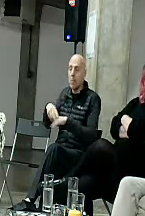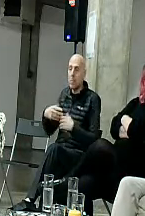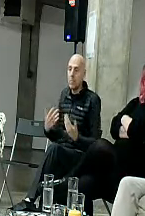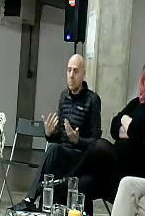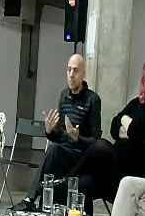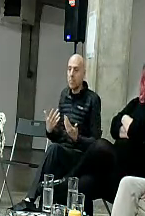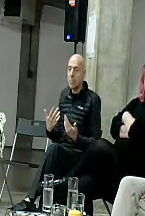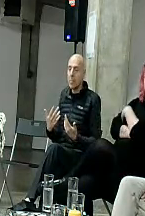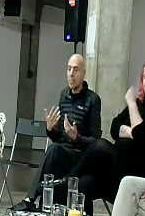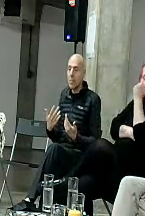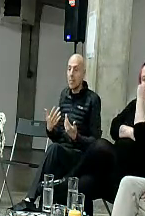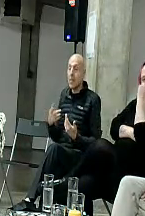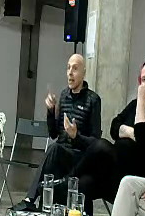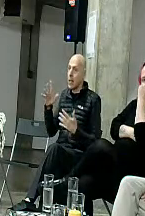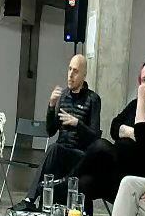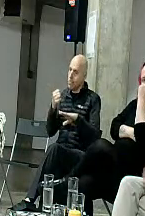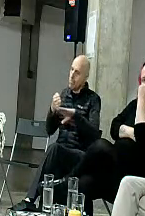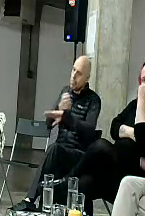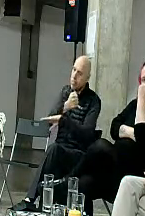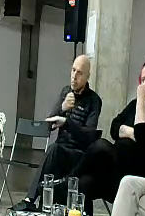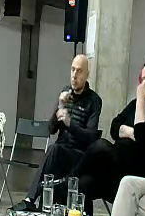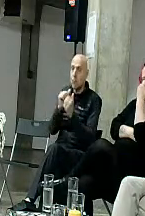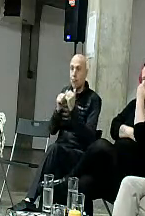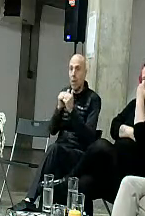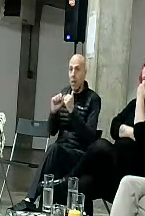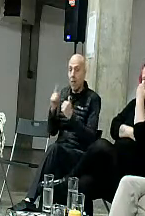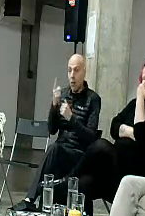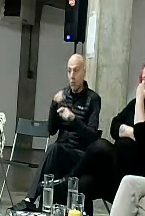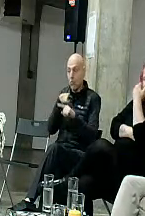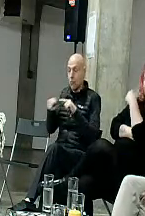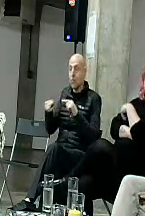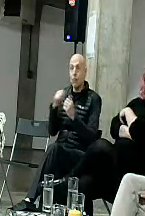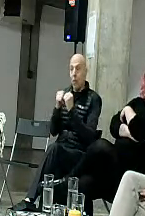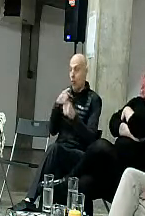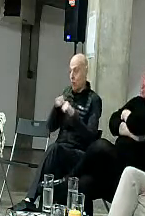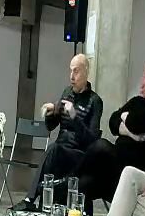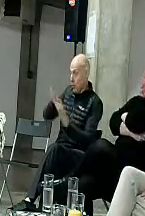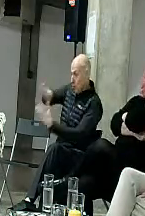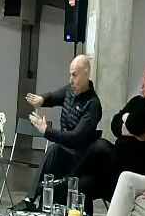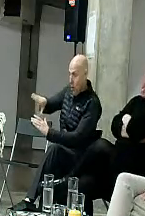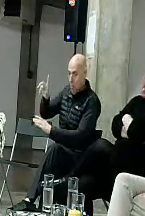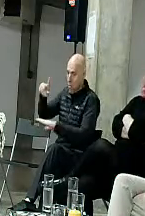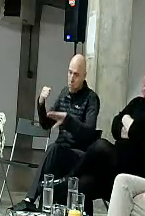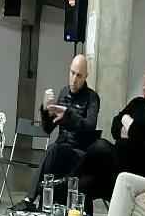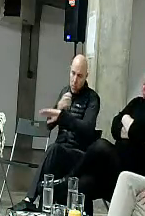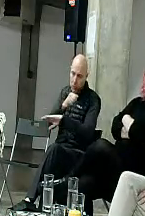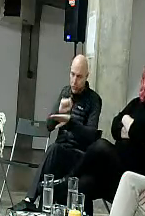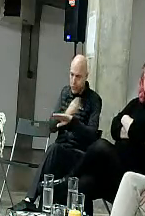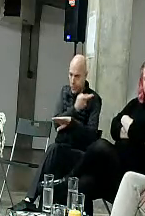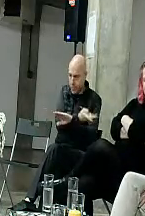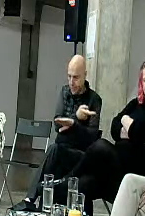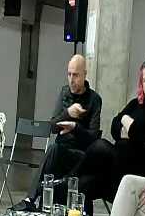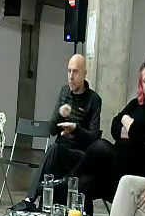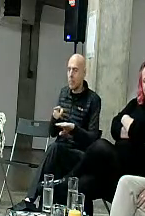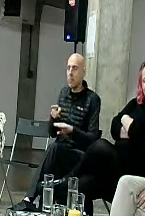And he punched his brother first, who was trying to stop him from doing anything,